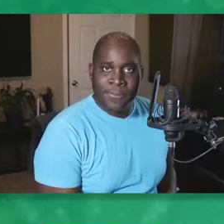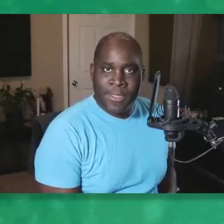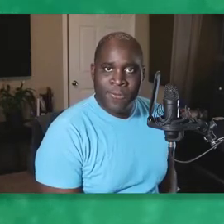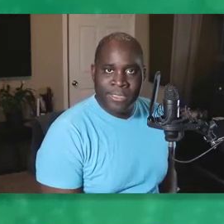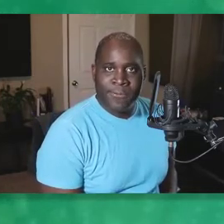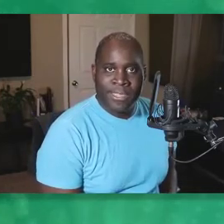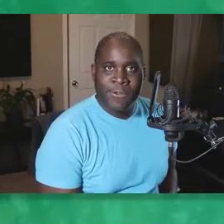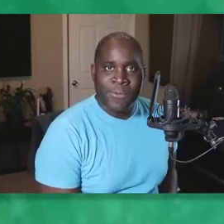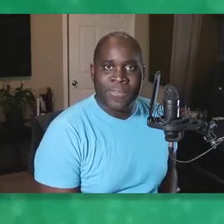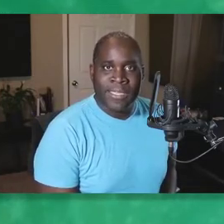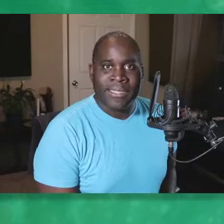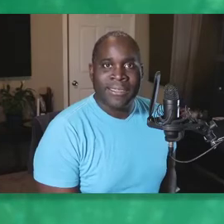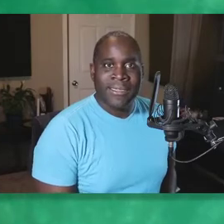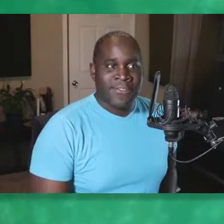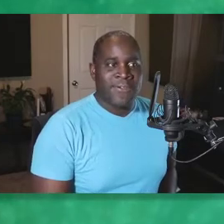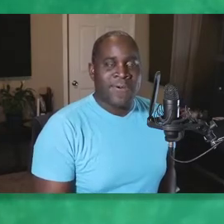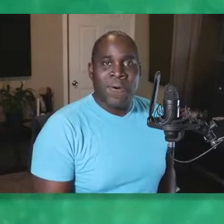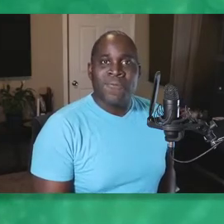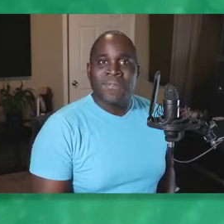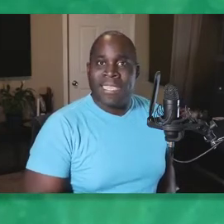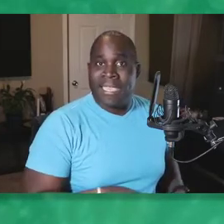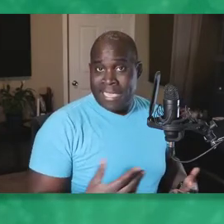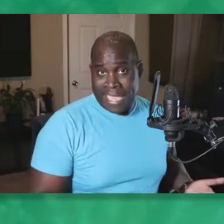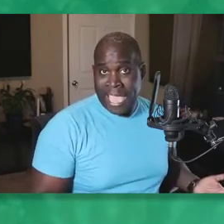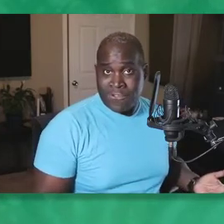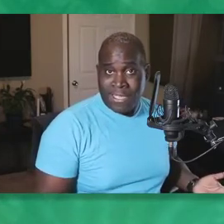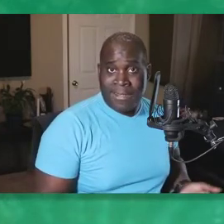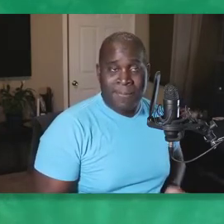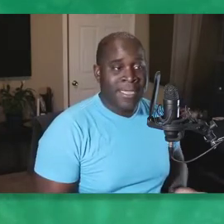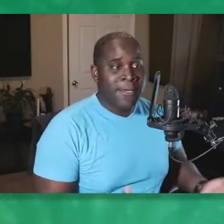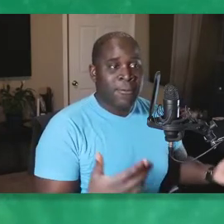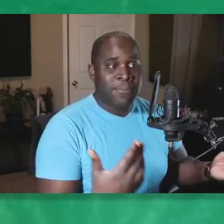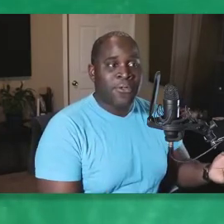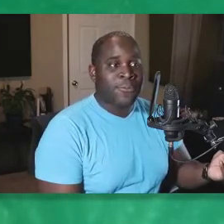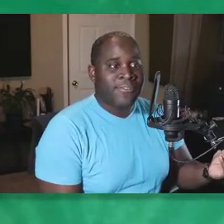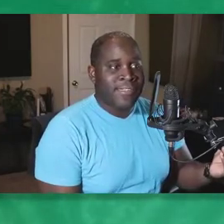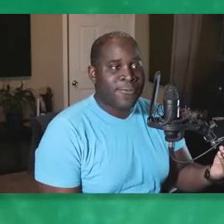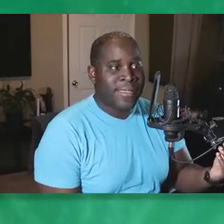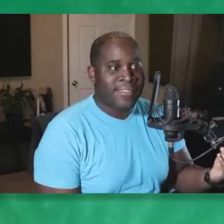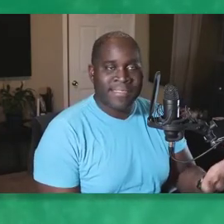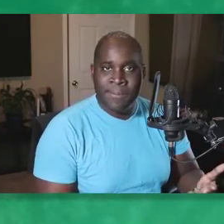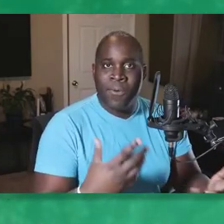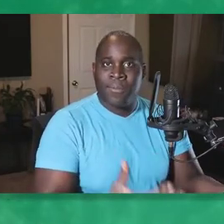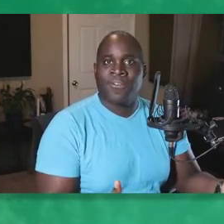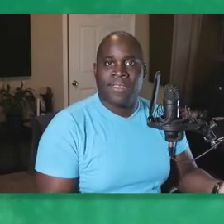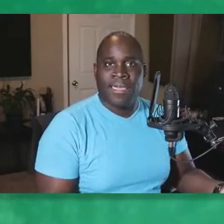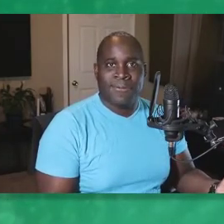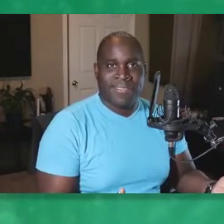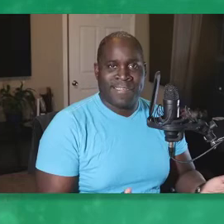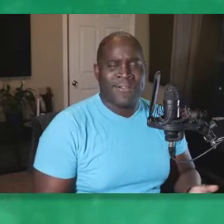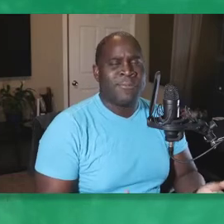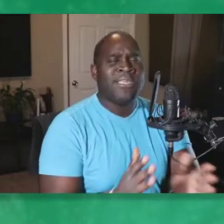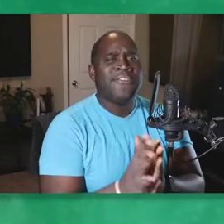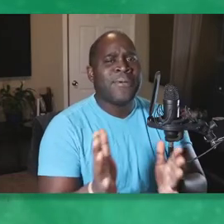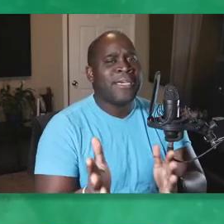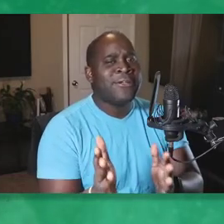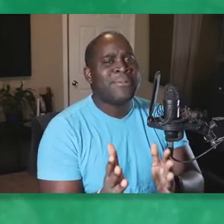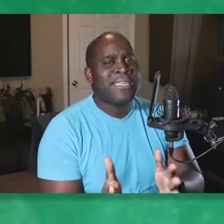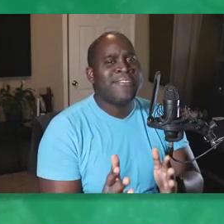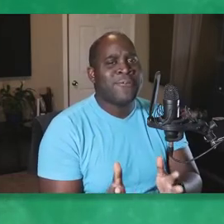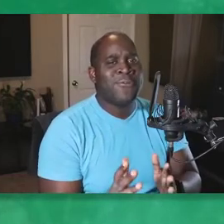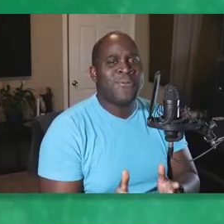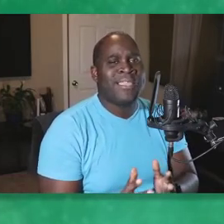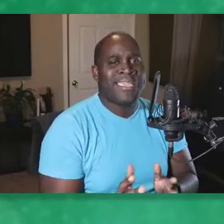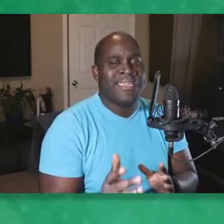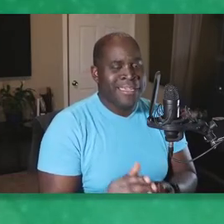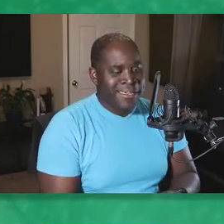people. This would be a really, really cool thing to hopefully catch on, and with multiple seasons we get to see more personality with this character. Please don't kill her.